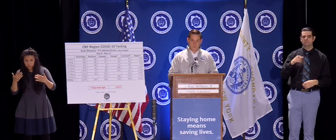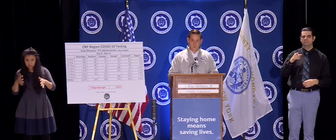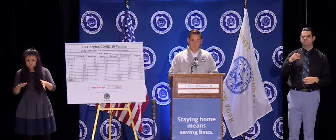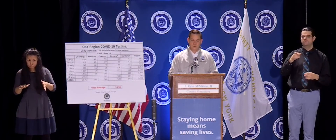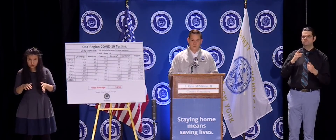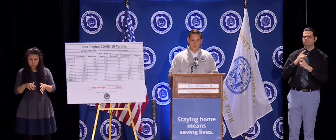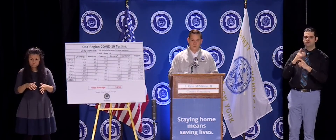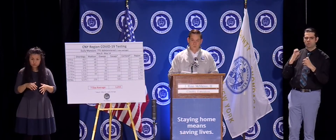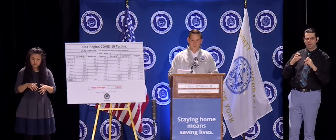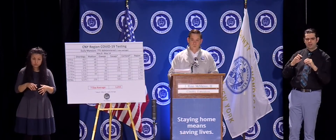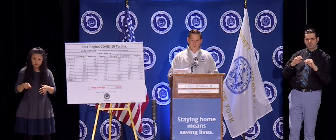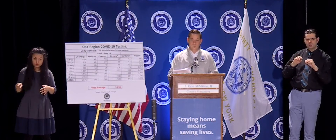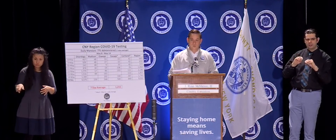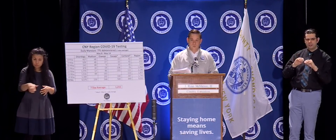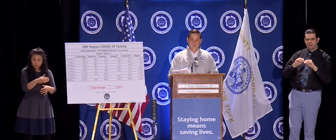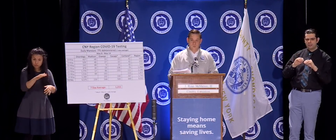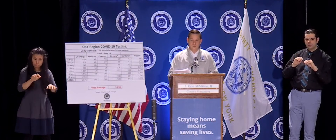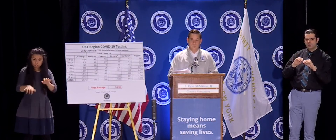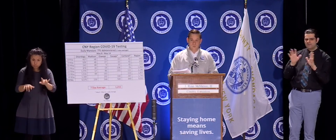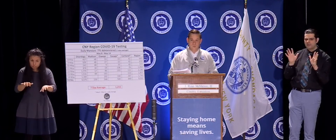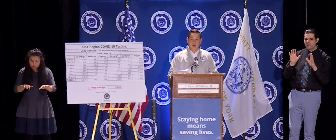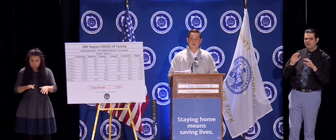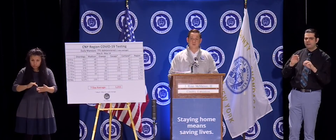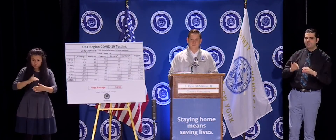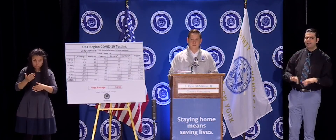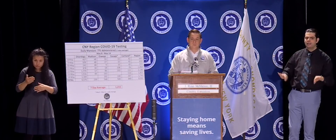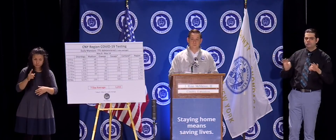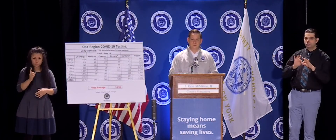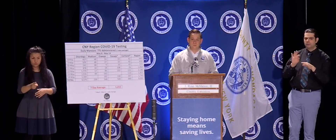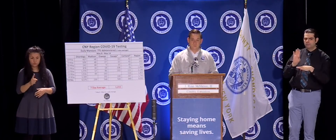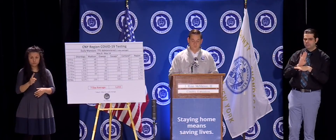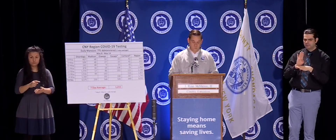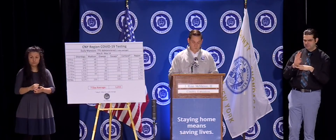and retroactively fill out this state form? Yes.